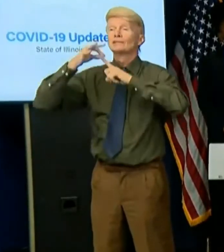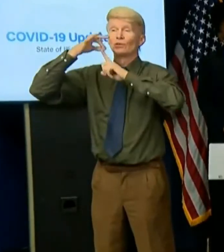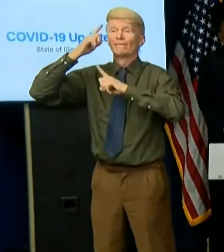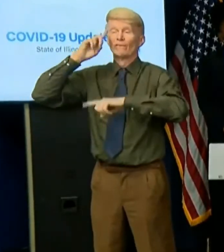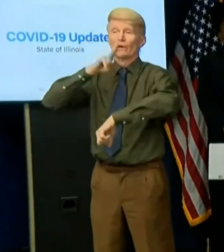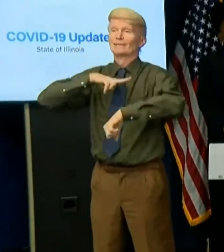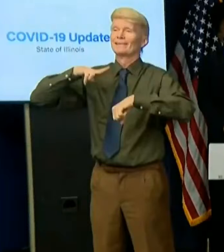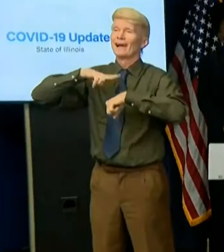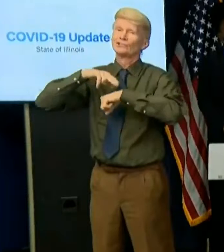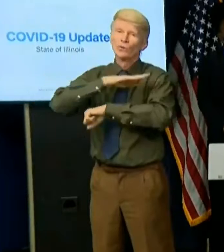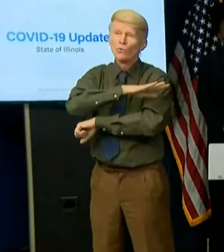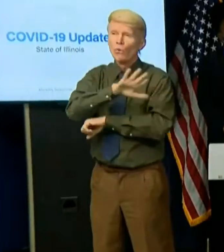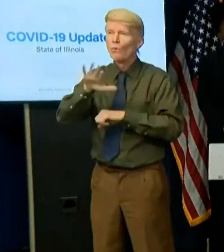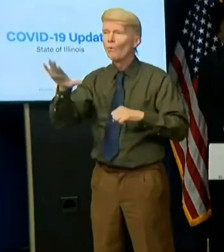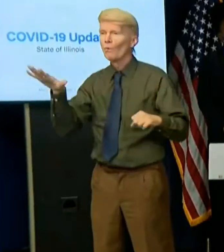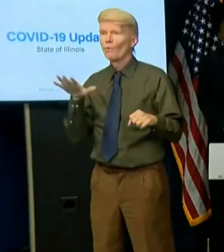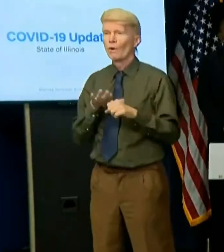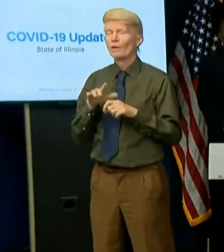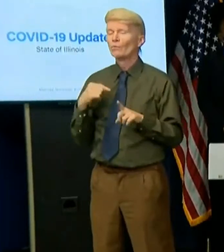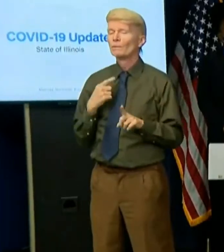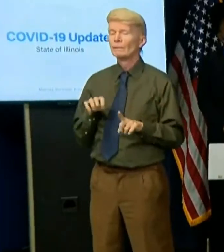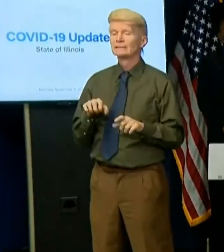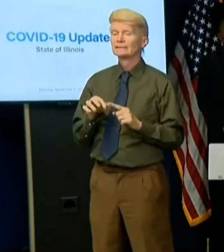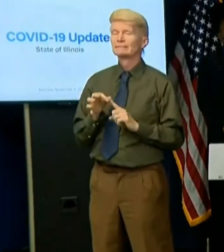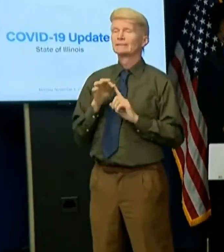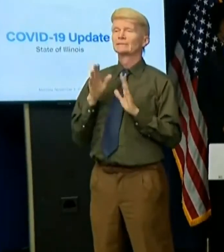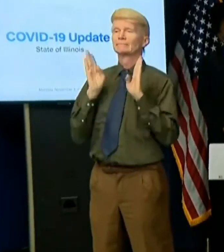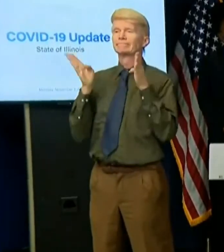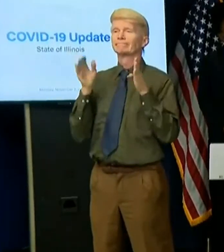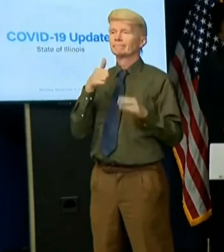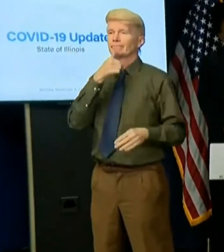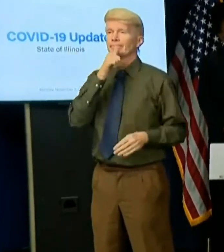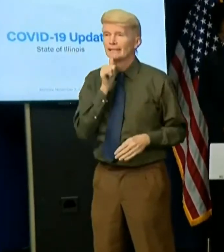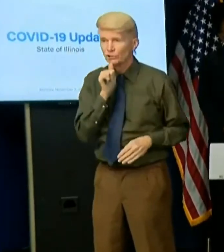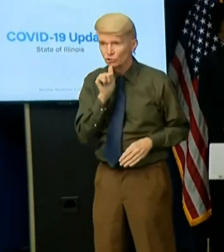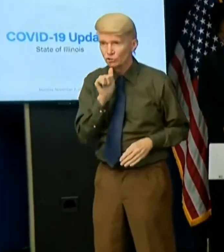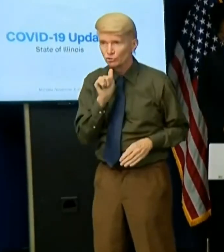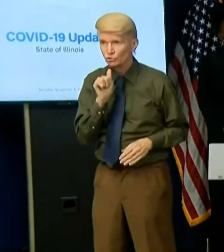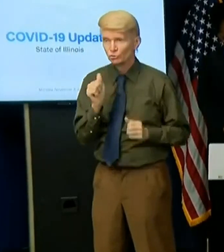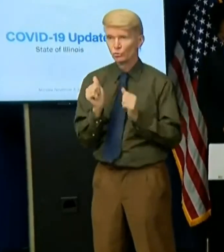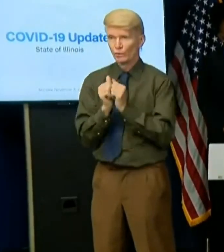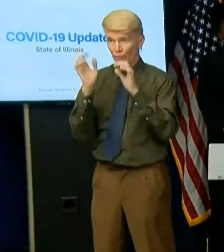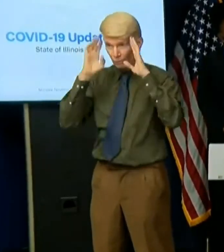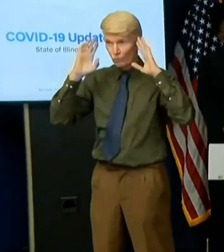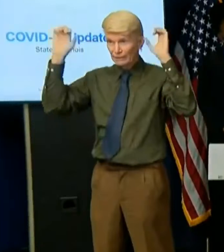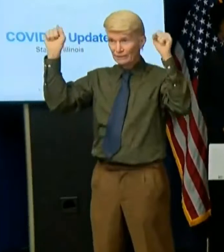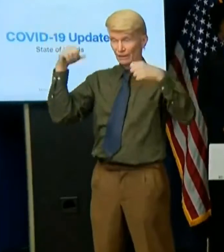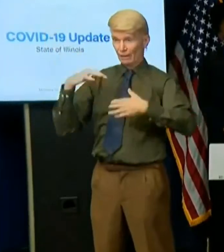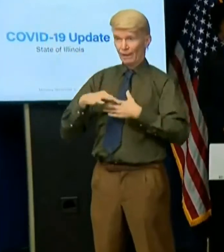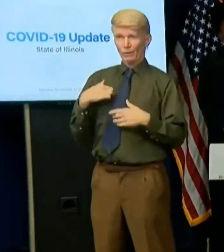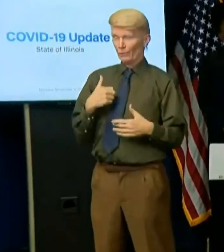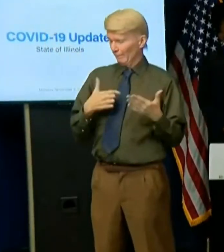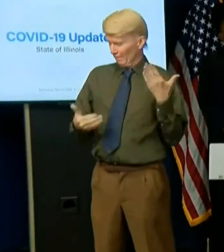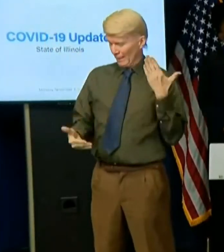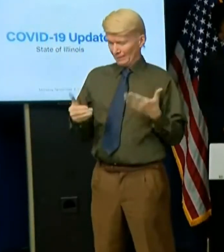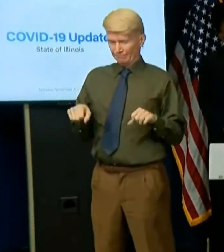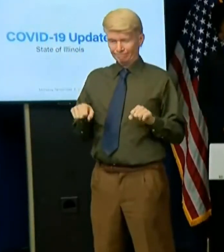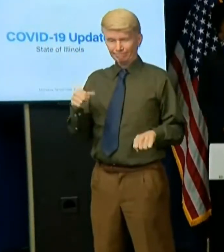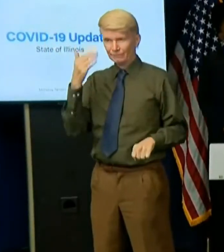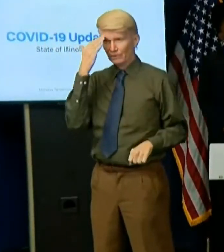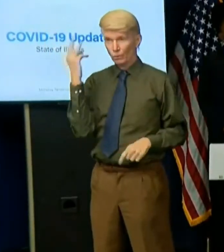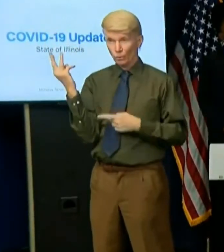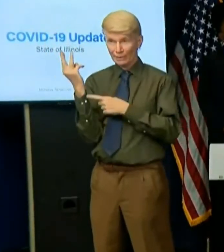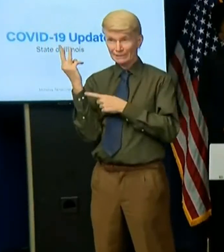important that we are patient with the presidential election. We may very well not know who won the election